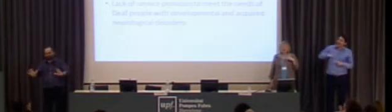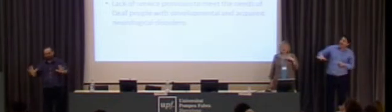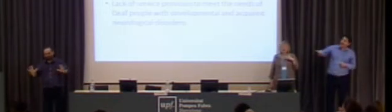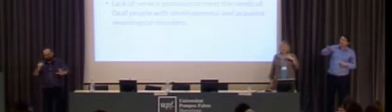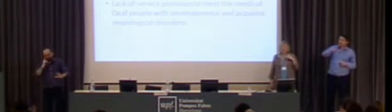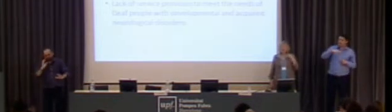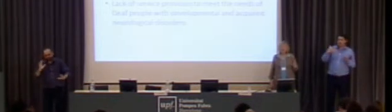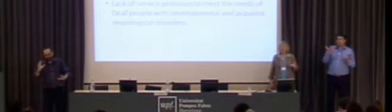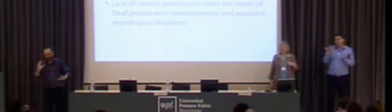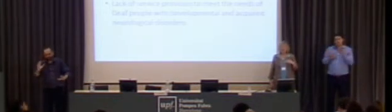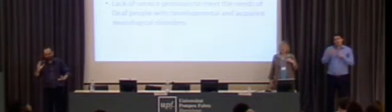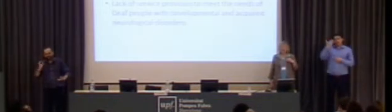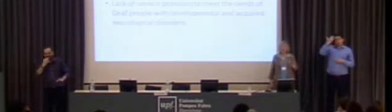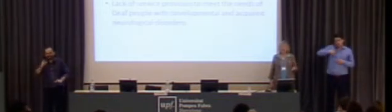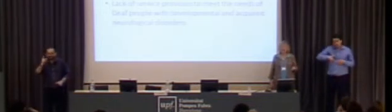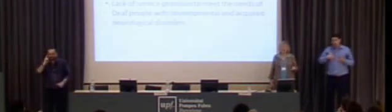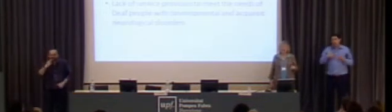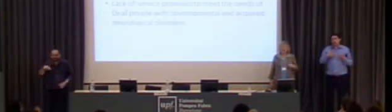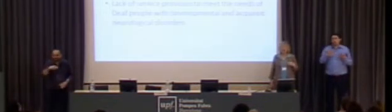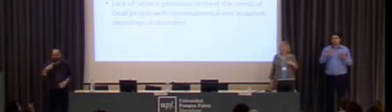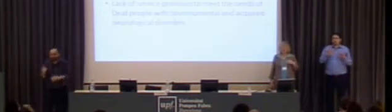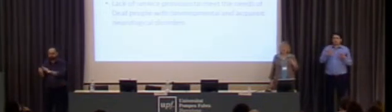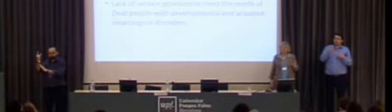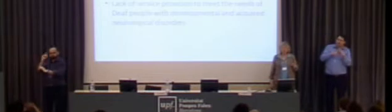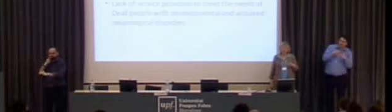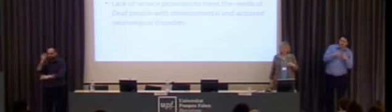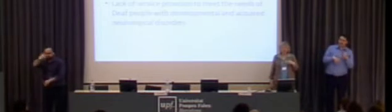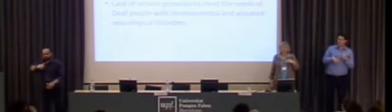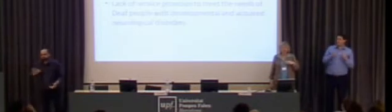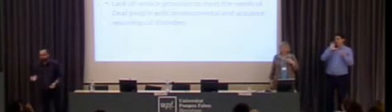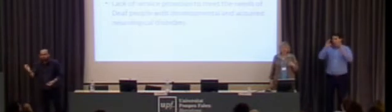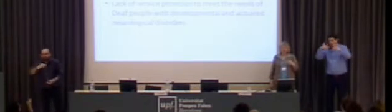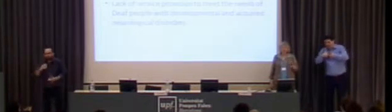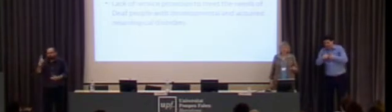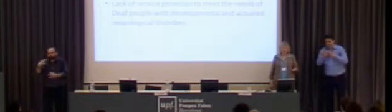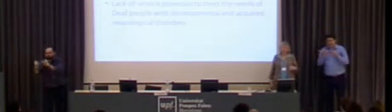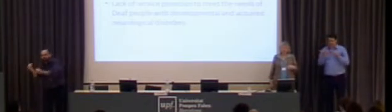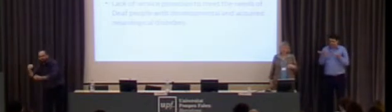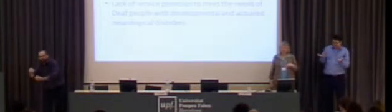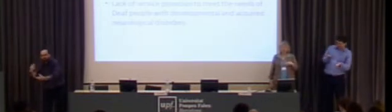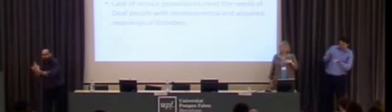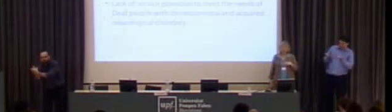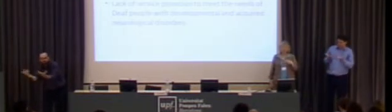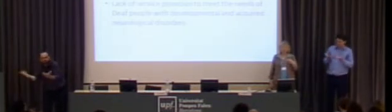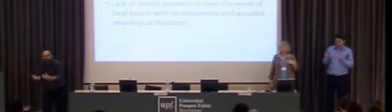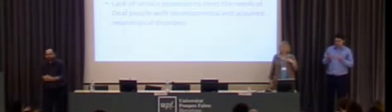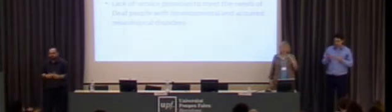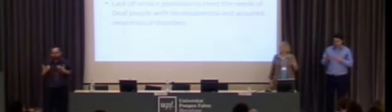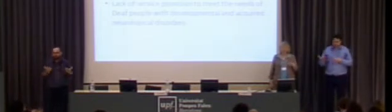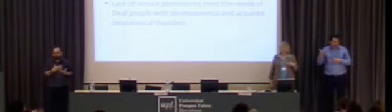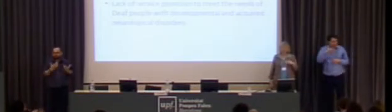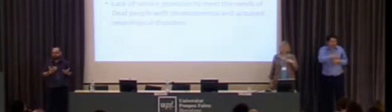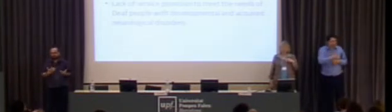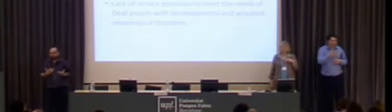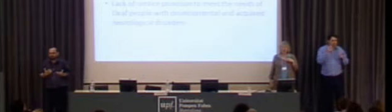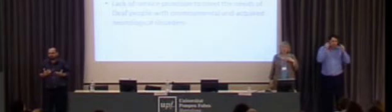The serious inequalities in deaf people getting access to healthcare, particularly where they